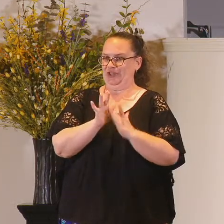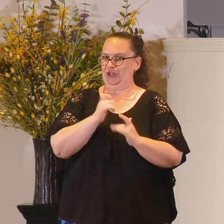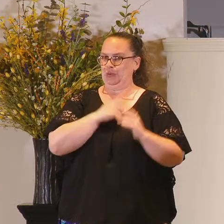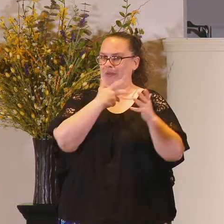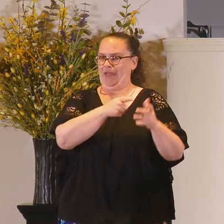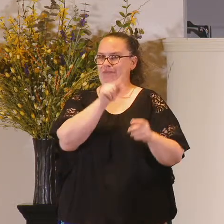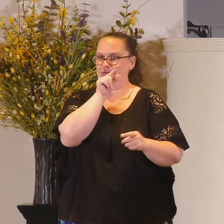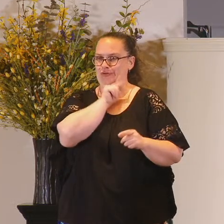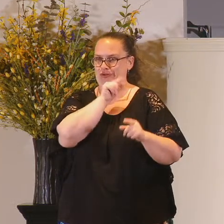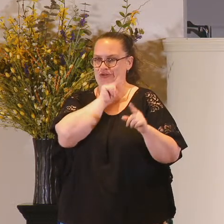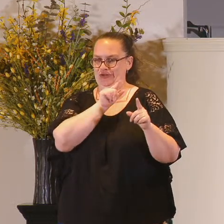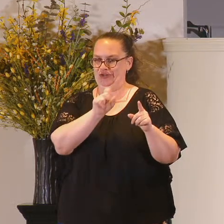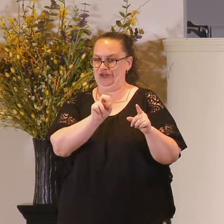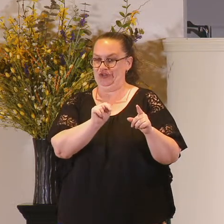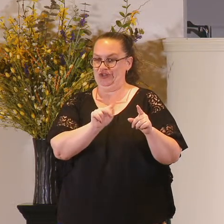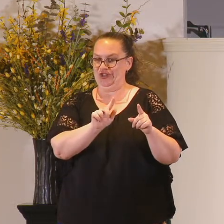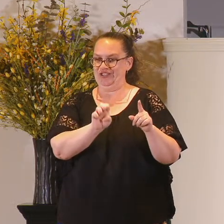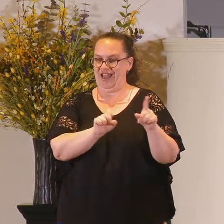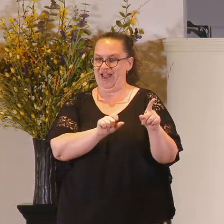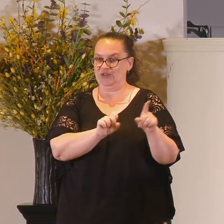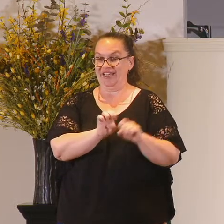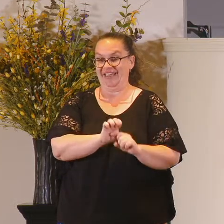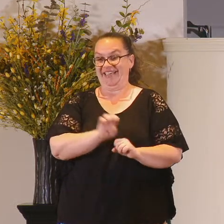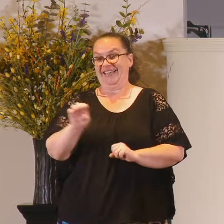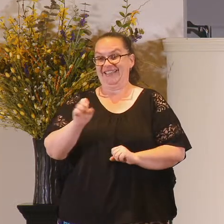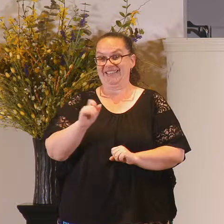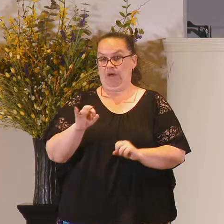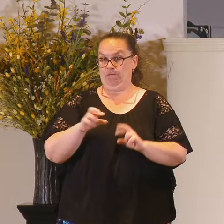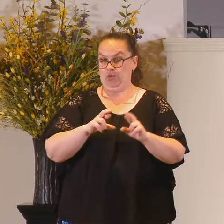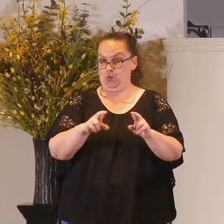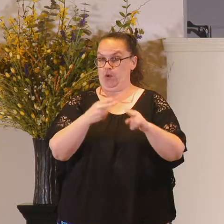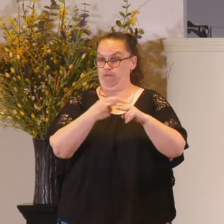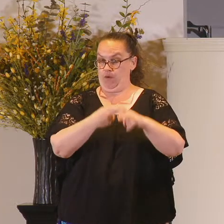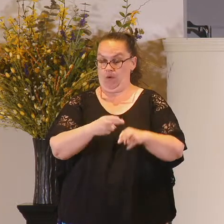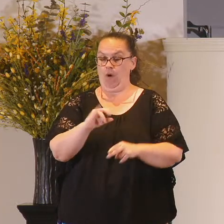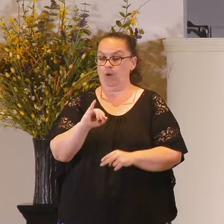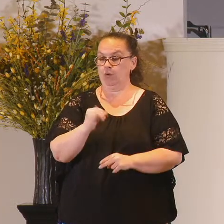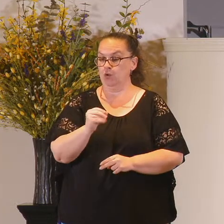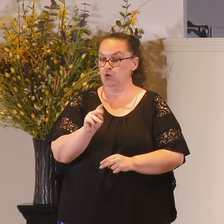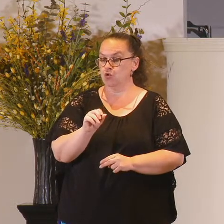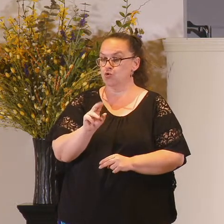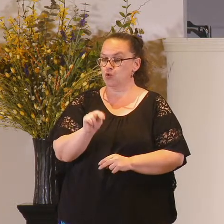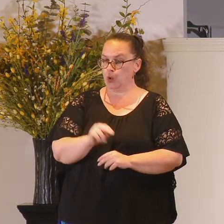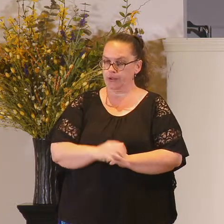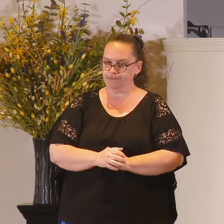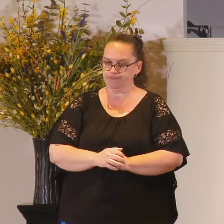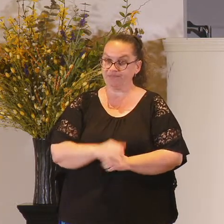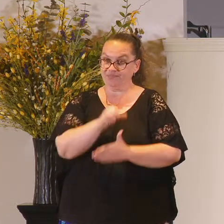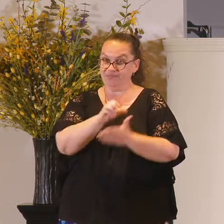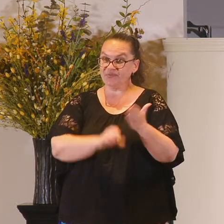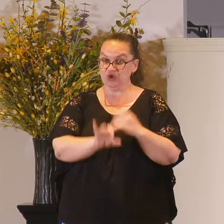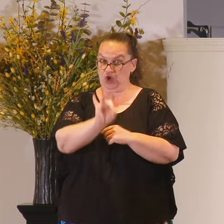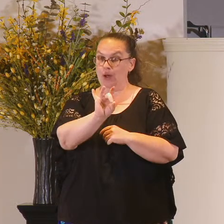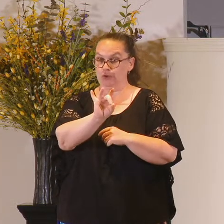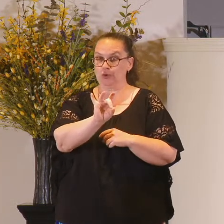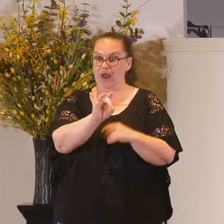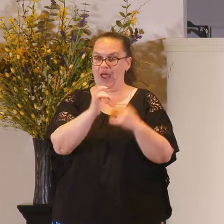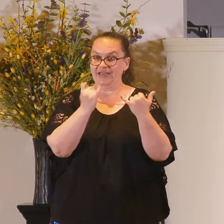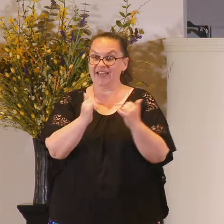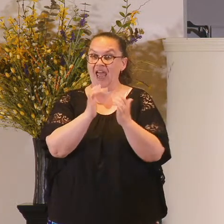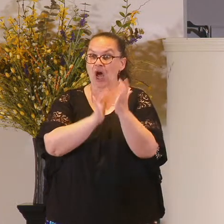territory. He is east of the Jordan River. Chapter 8, what we're in today, finds Jesus